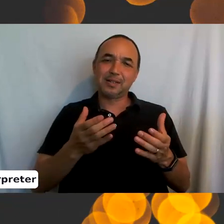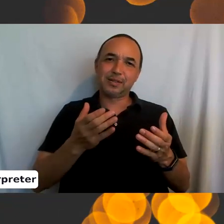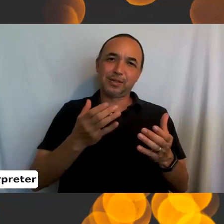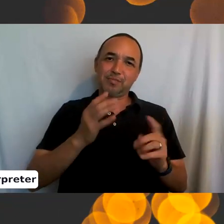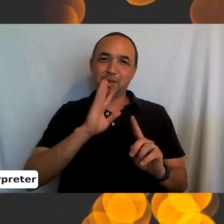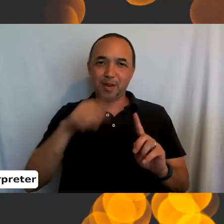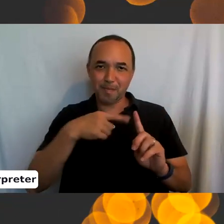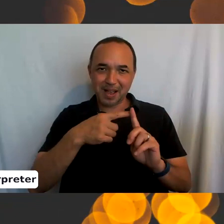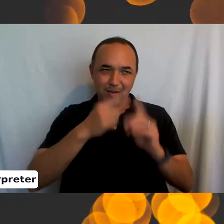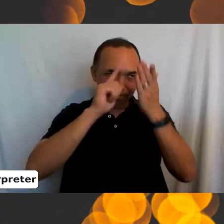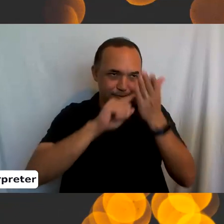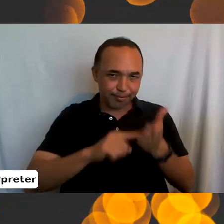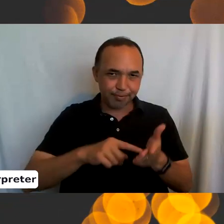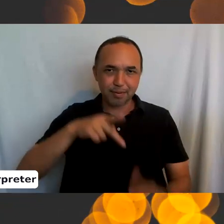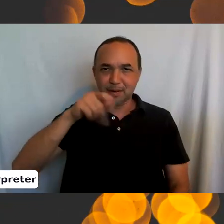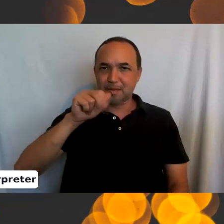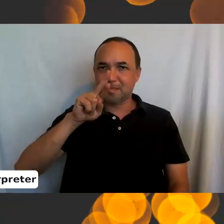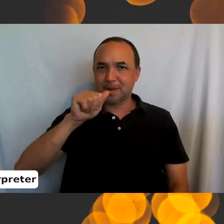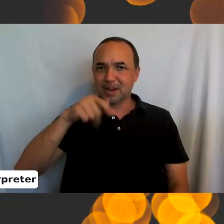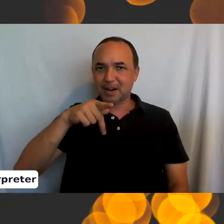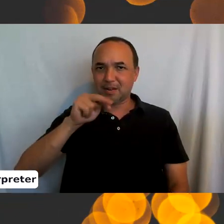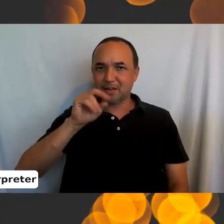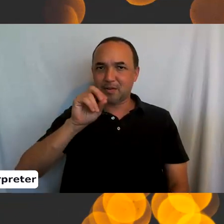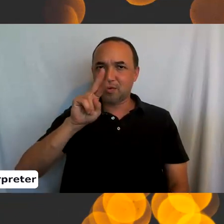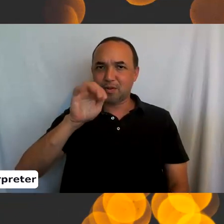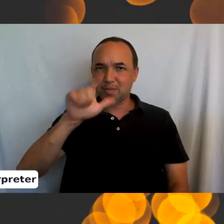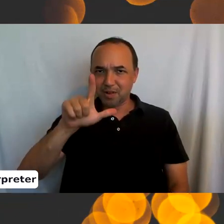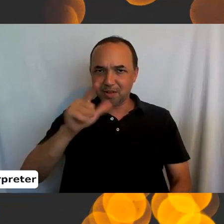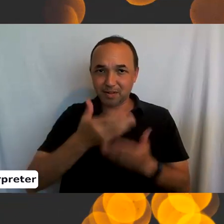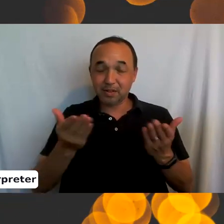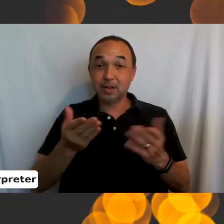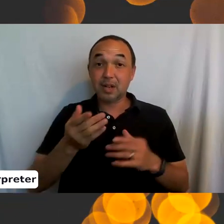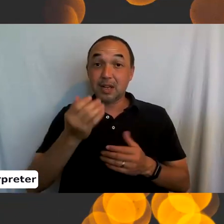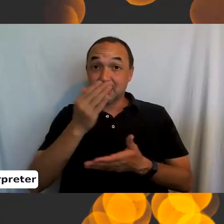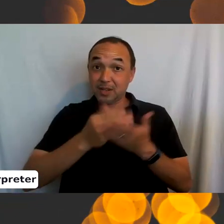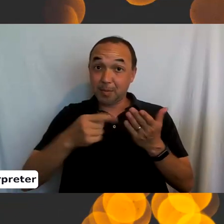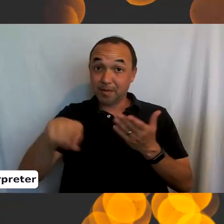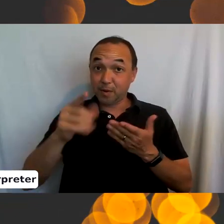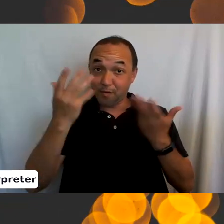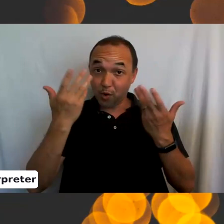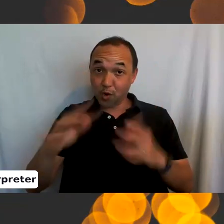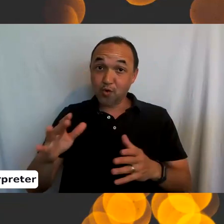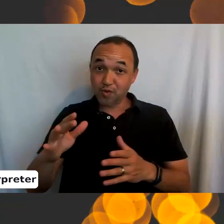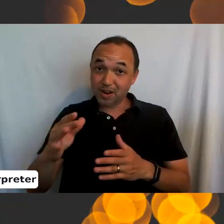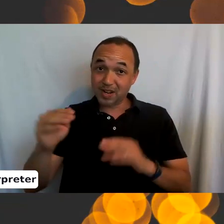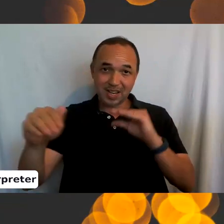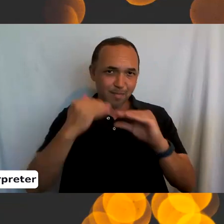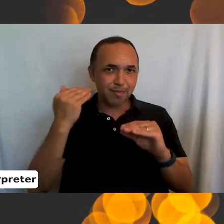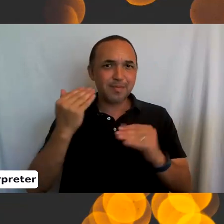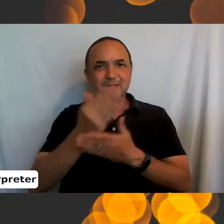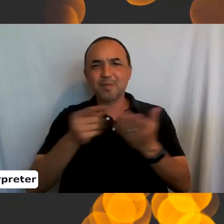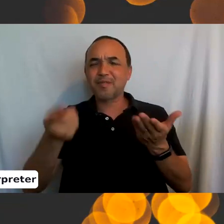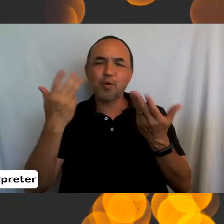paranormal investigation. I think some of you have written me, and I know some of you are seasoned investigators, but I think, as you